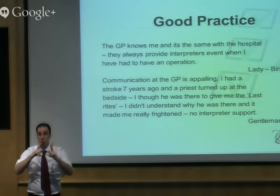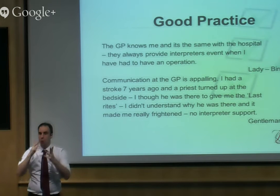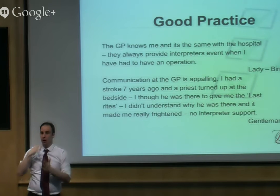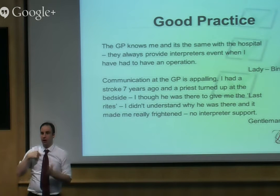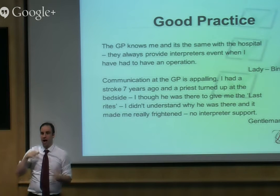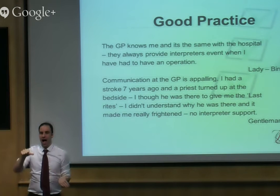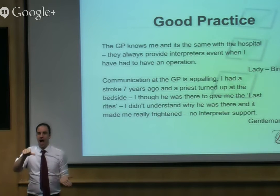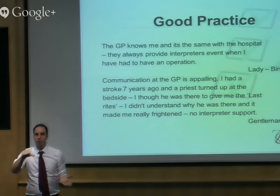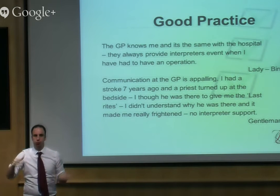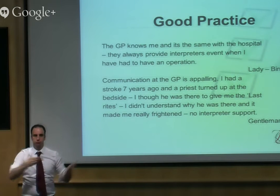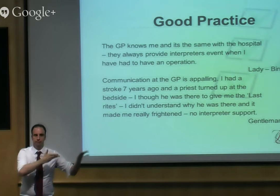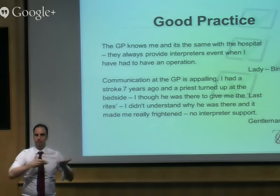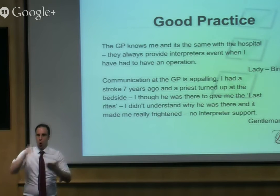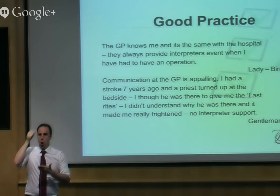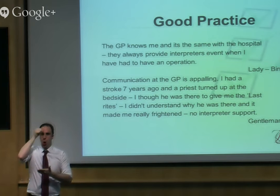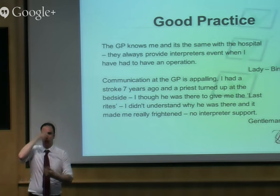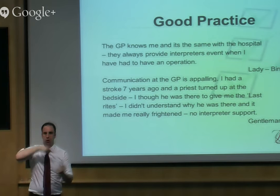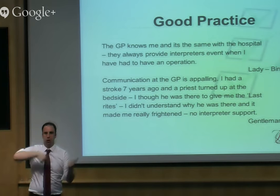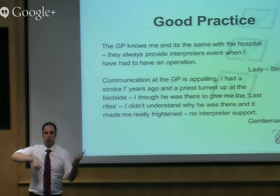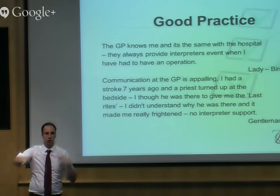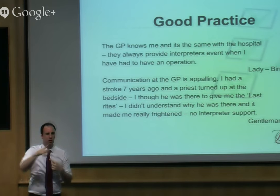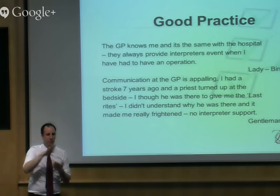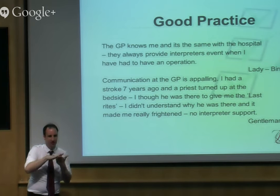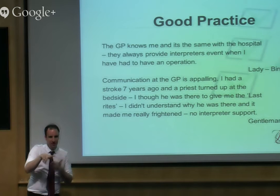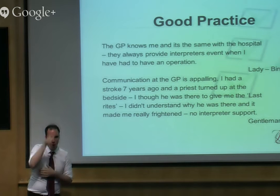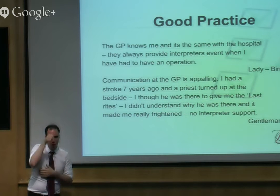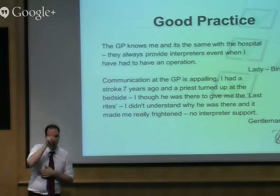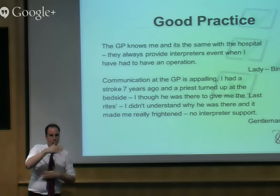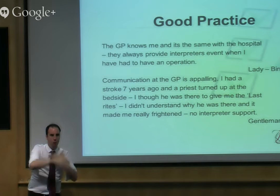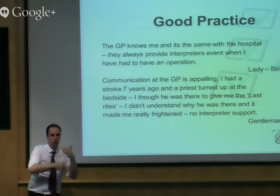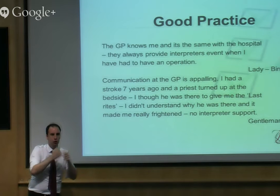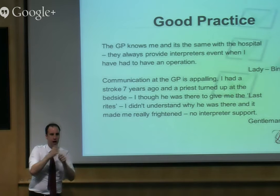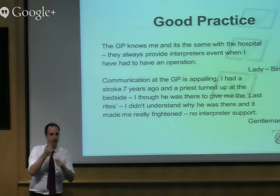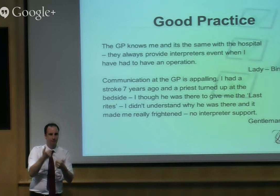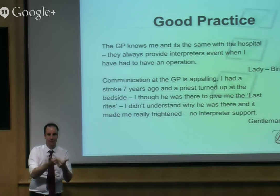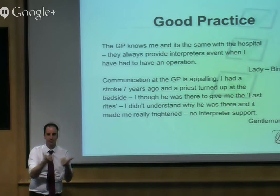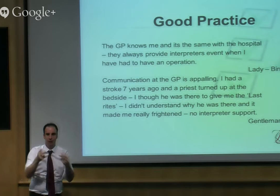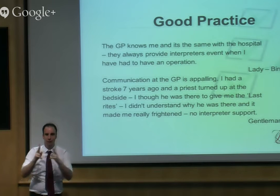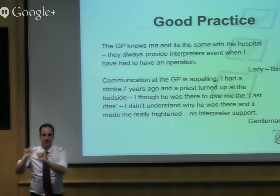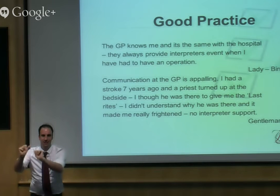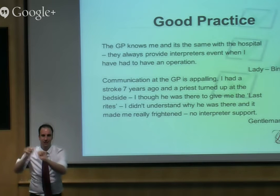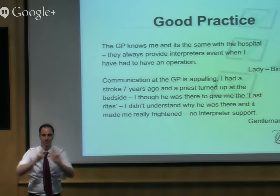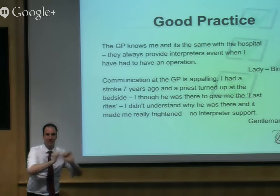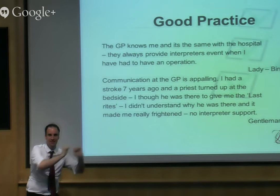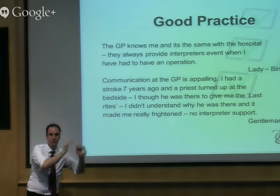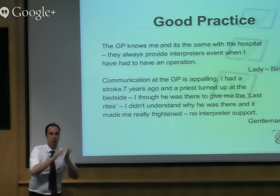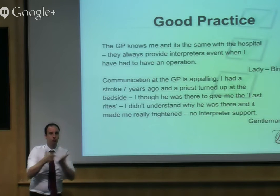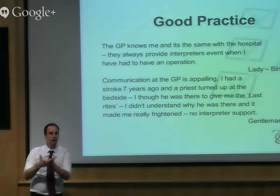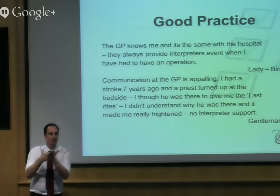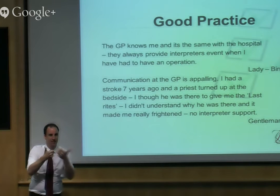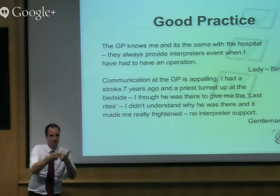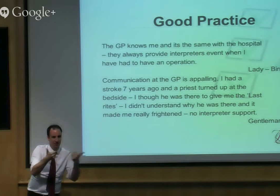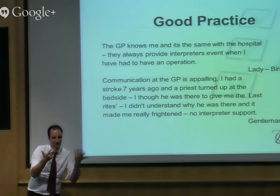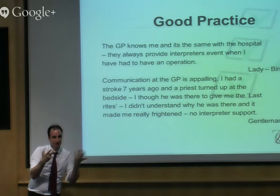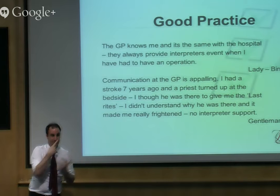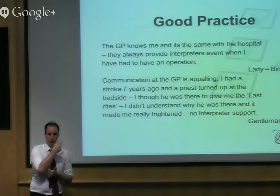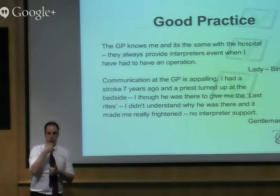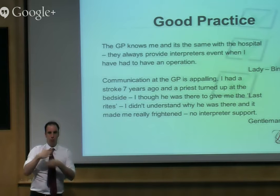GP surgery actually knew her. And because they knew her, when she had to go to the hospital, they were able to coordinate services